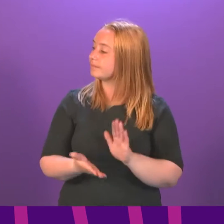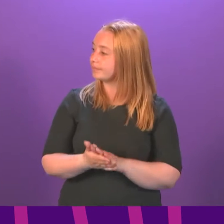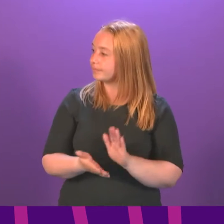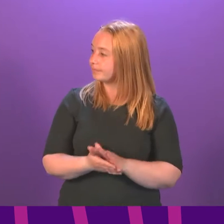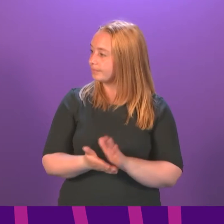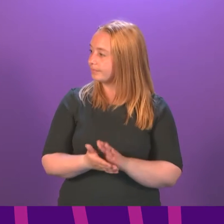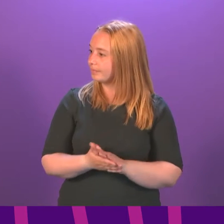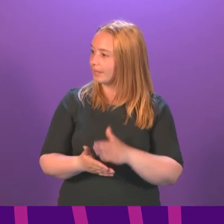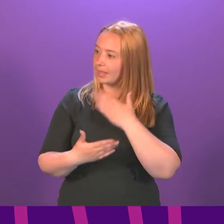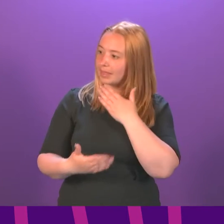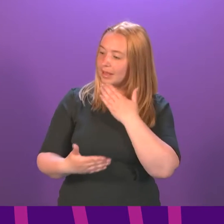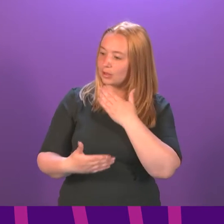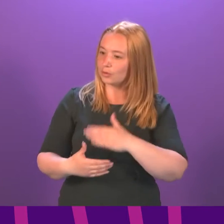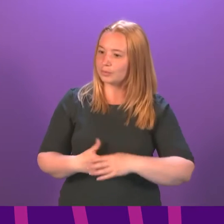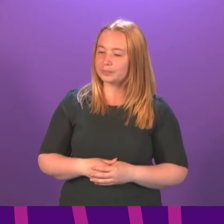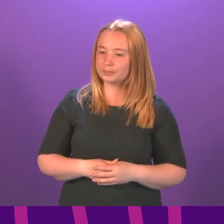Thank you.